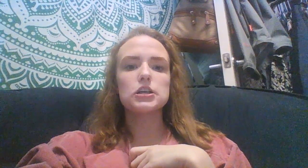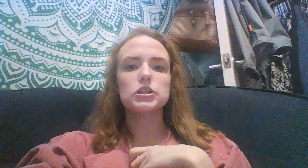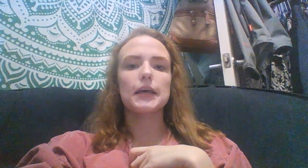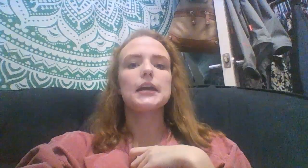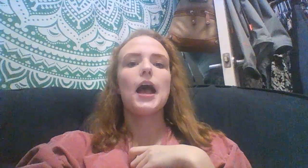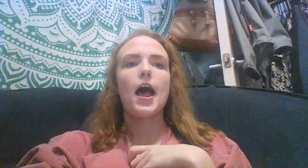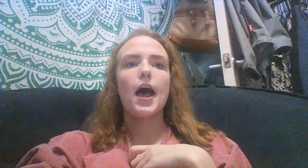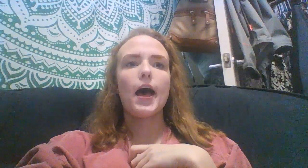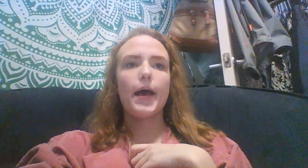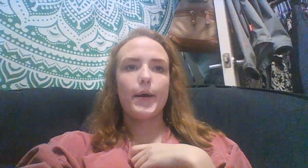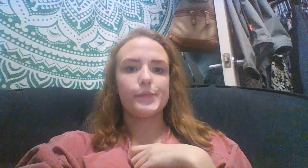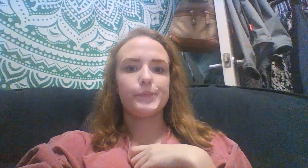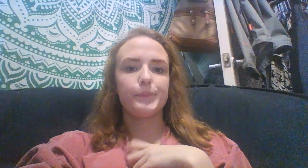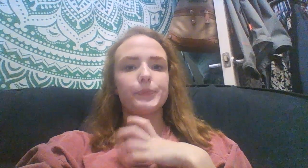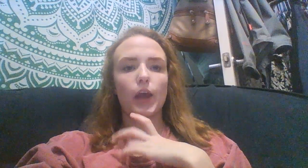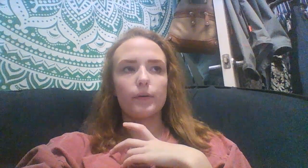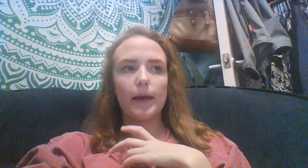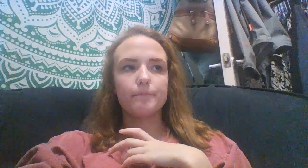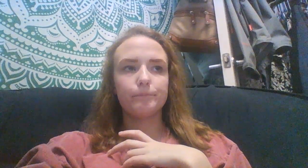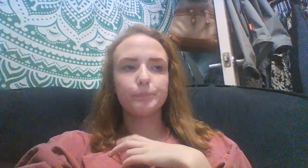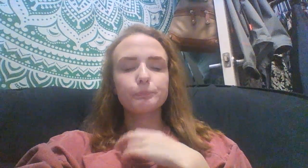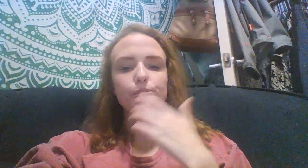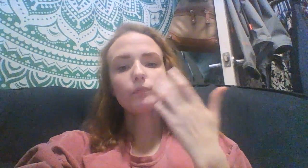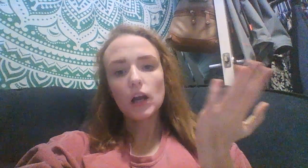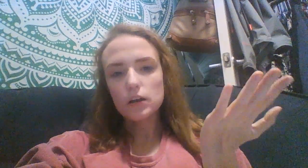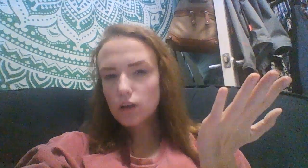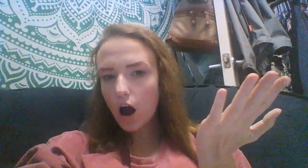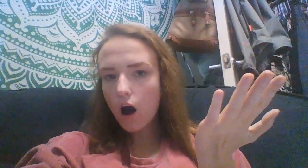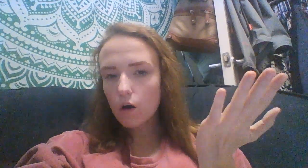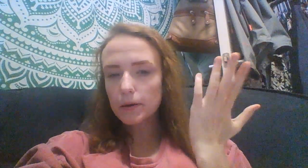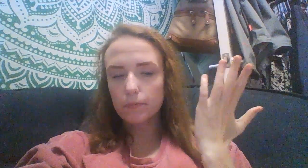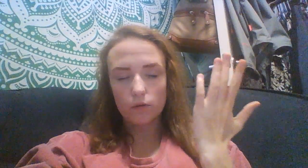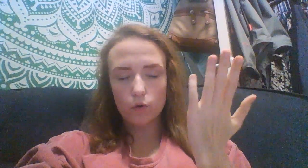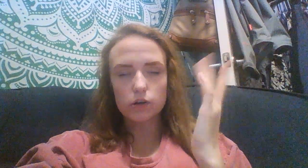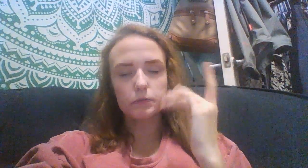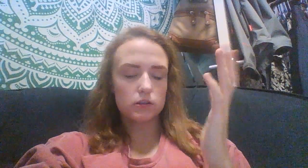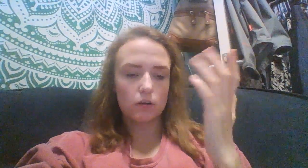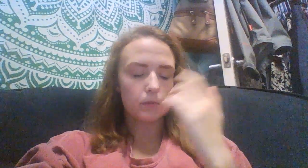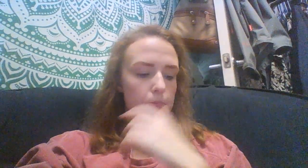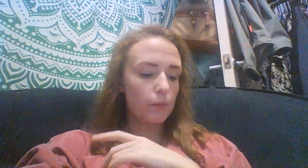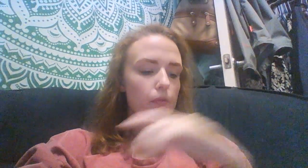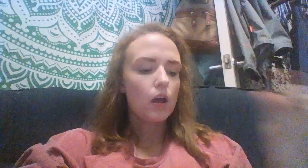just like, oh, okay. Not all people, of course, but some people.